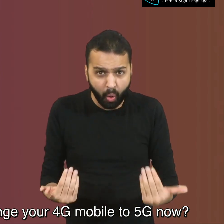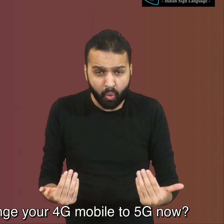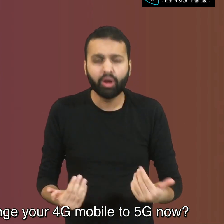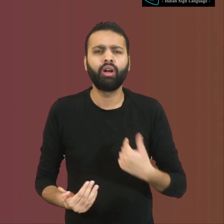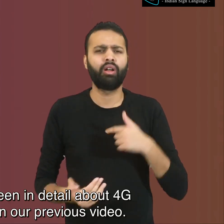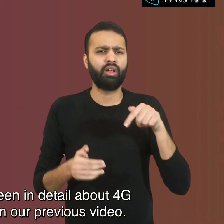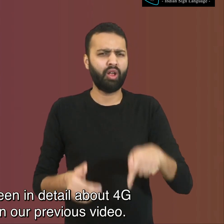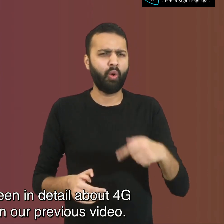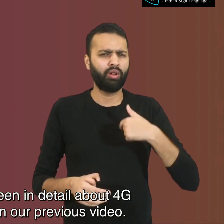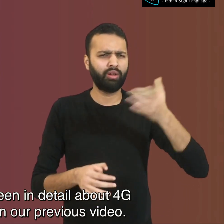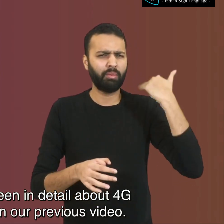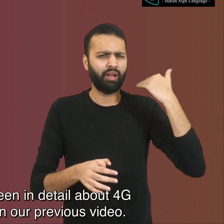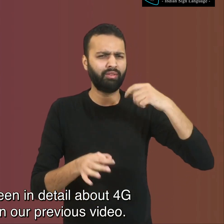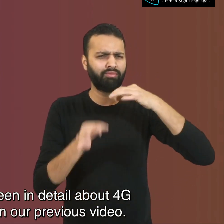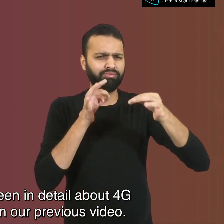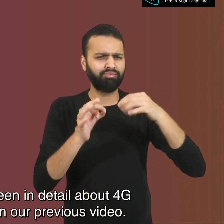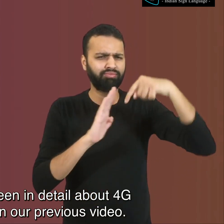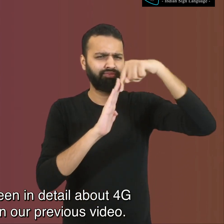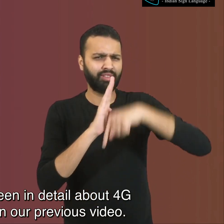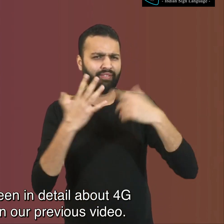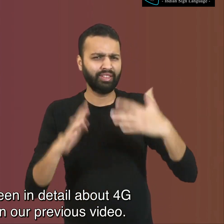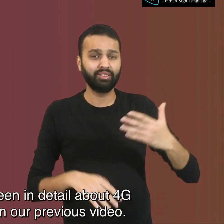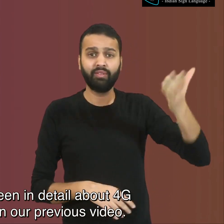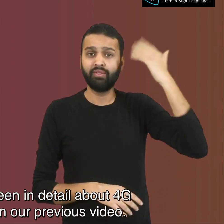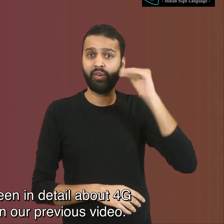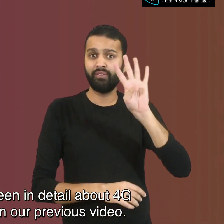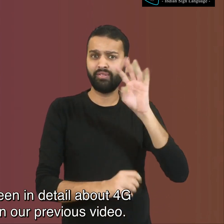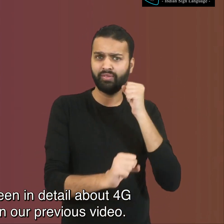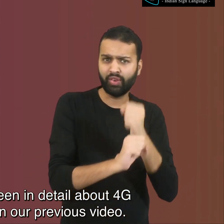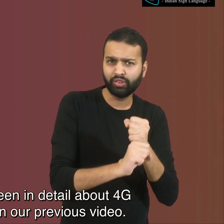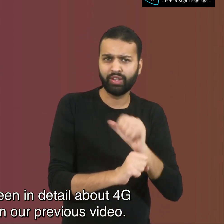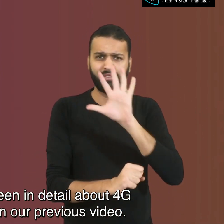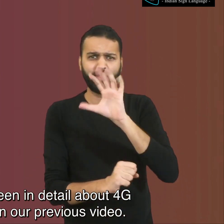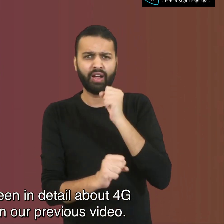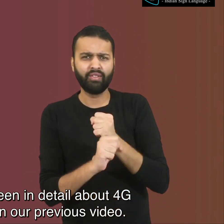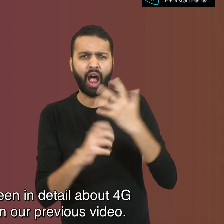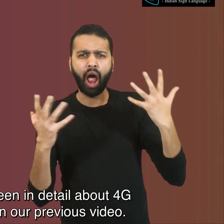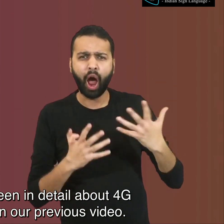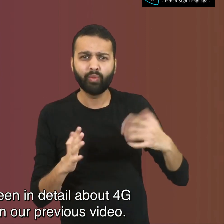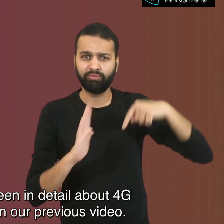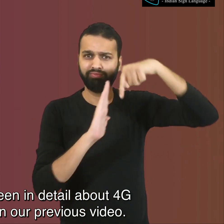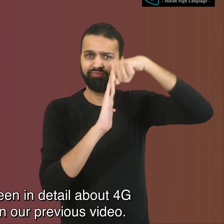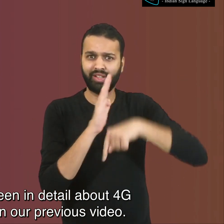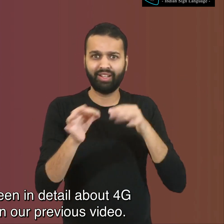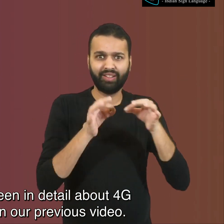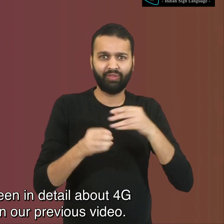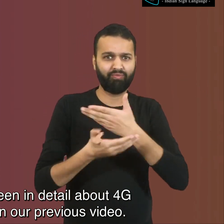We have already seen in detail about 4G and 5G networks in our previous video.